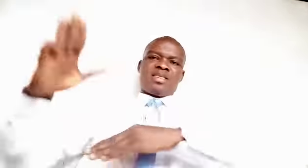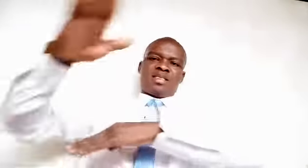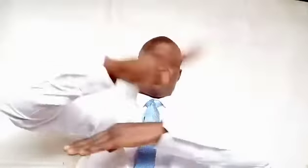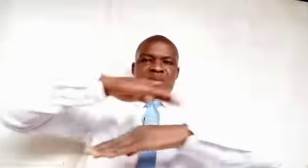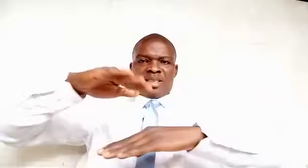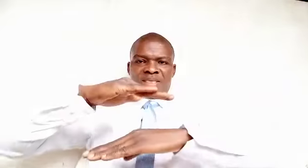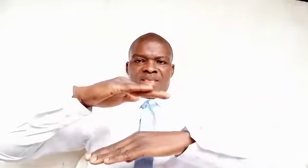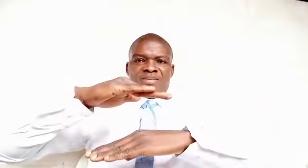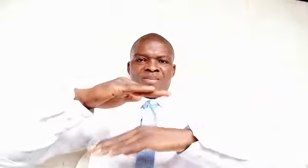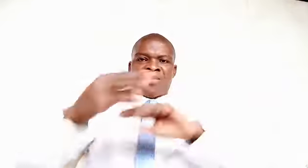One,